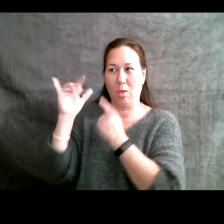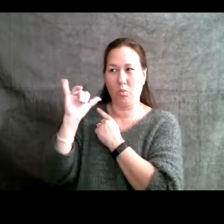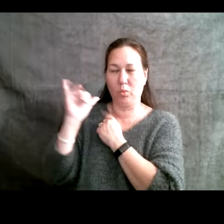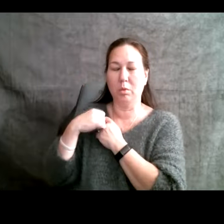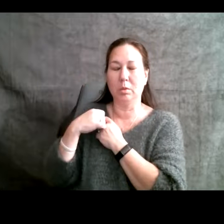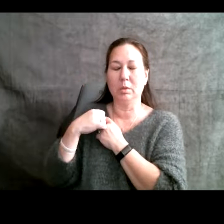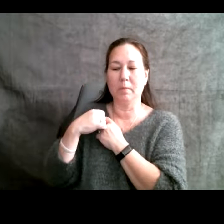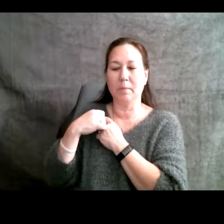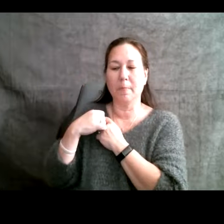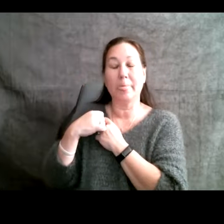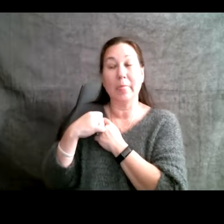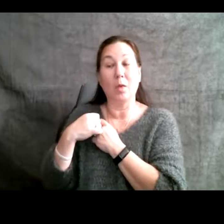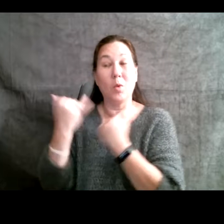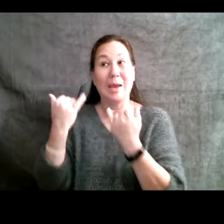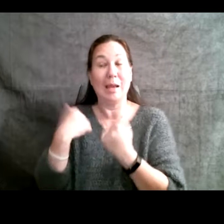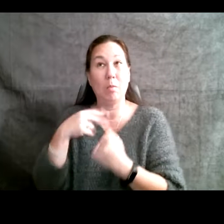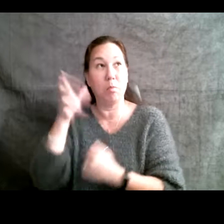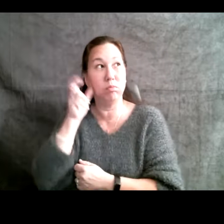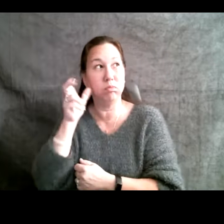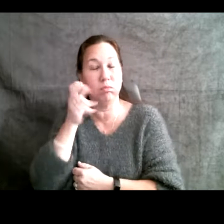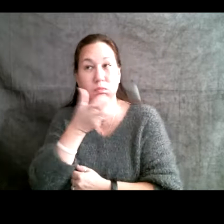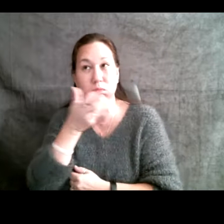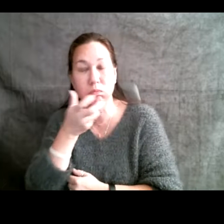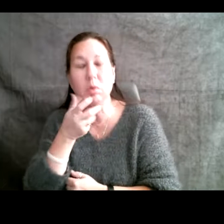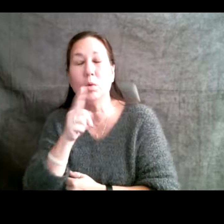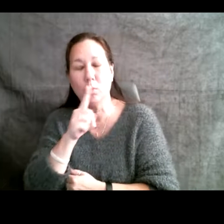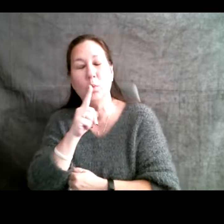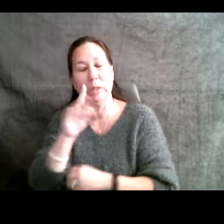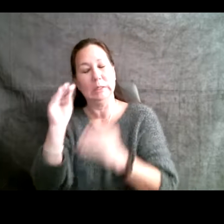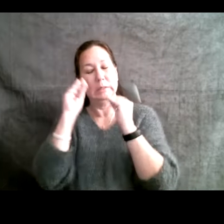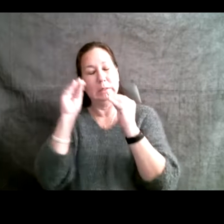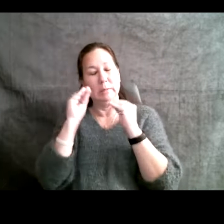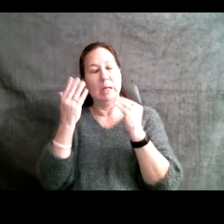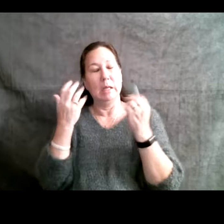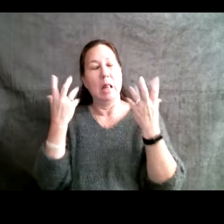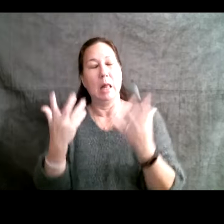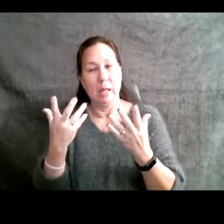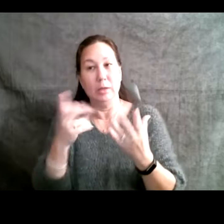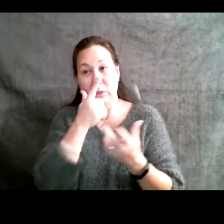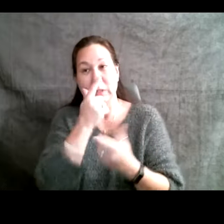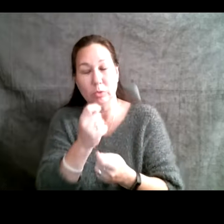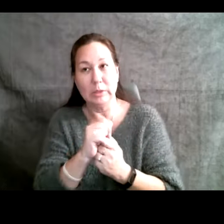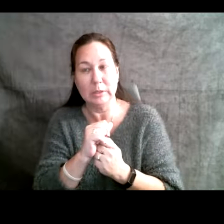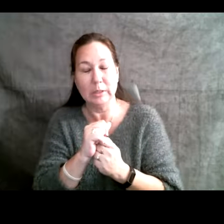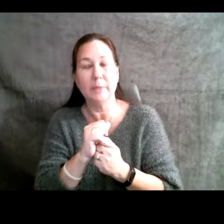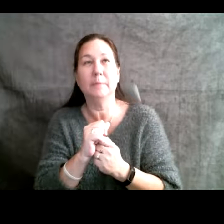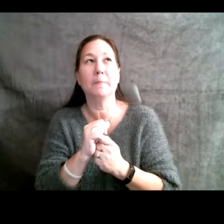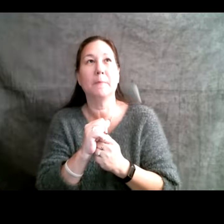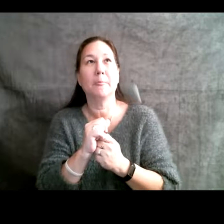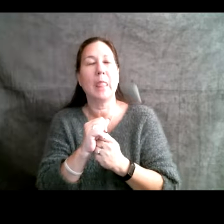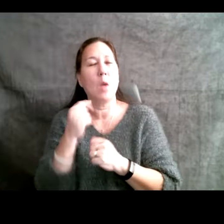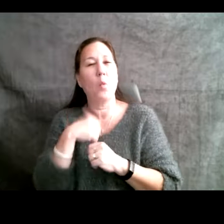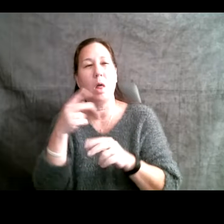immensely educational for me at this moment, thinking about what I'm hearing too. So this is really interesting, and it makes me, as I'm looking at the policy, I'm thinking